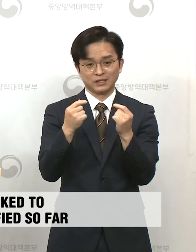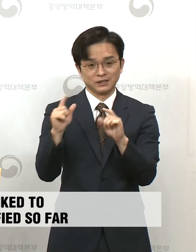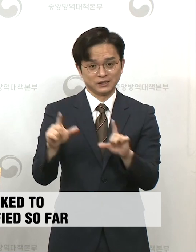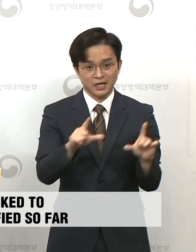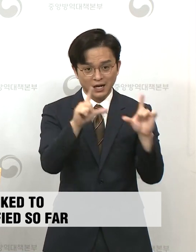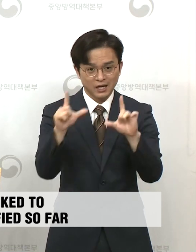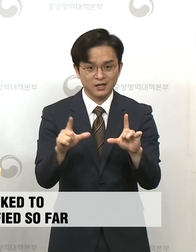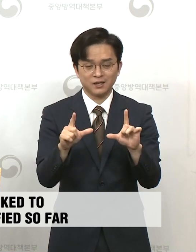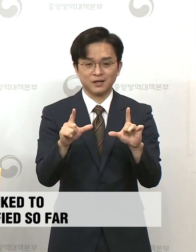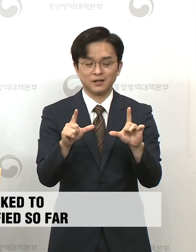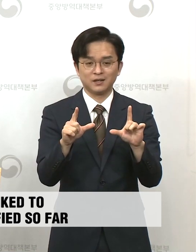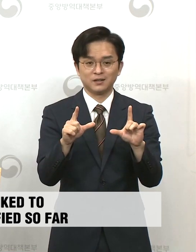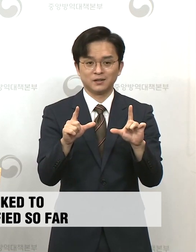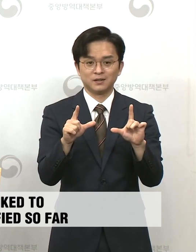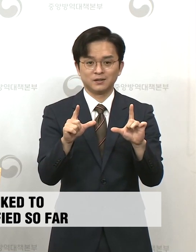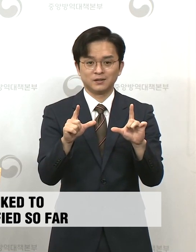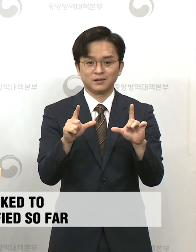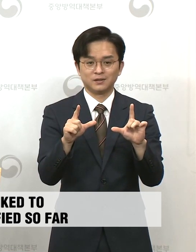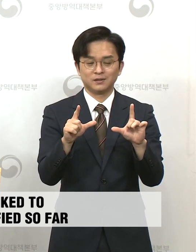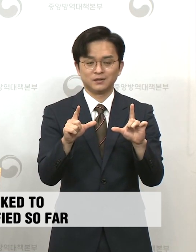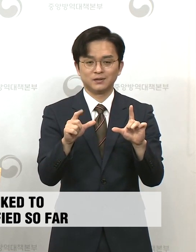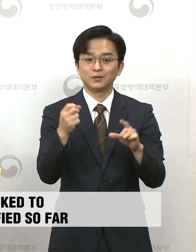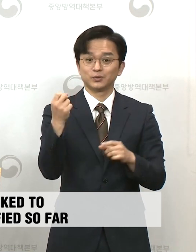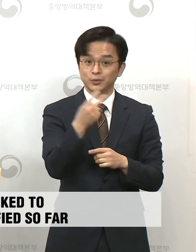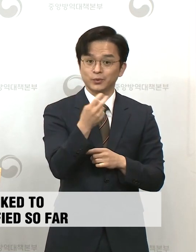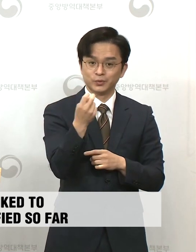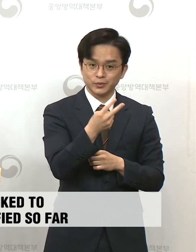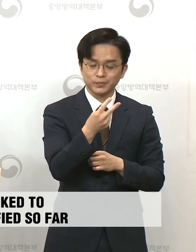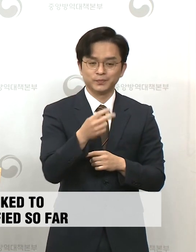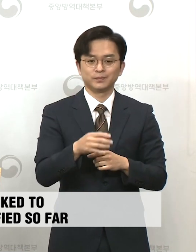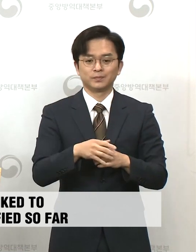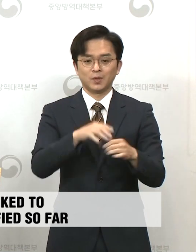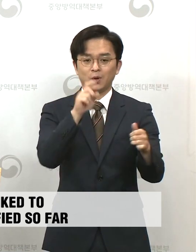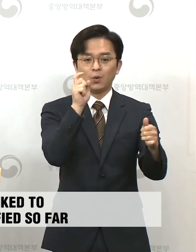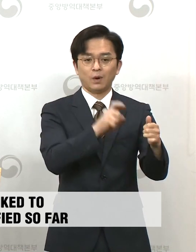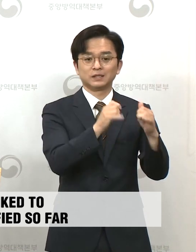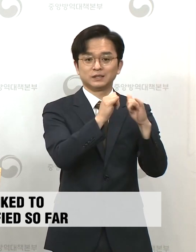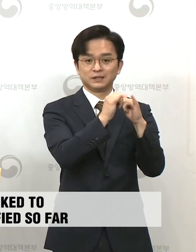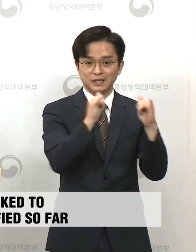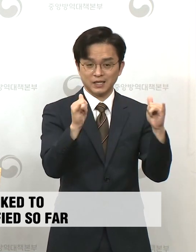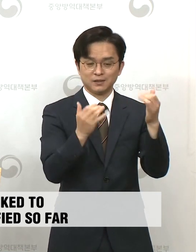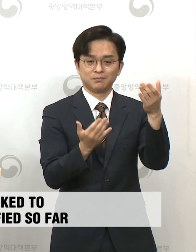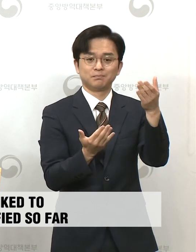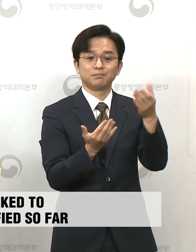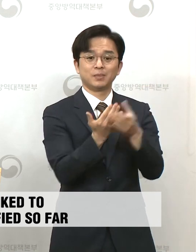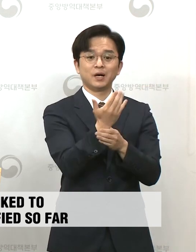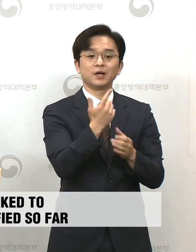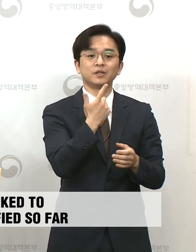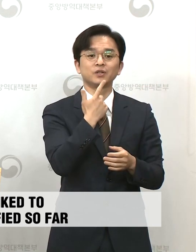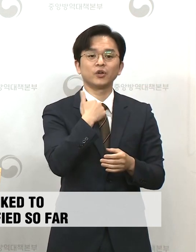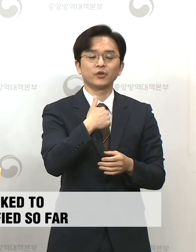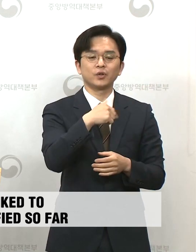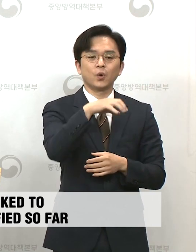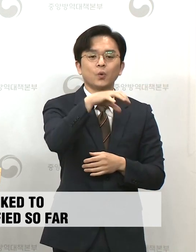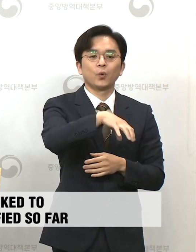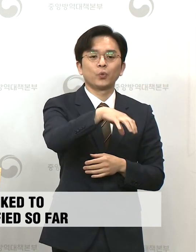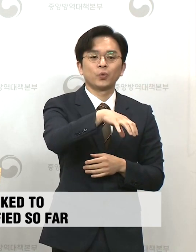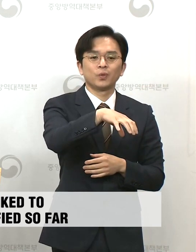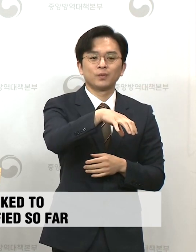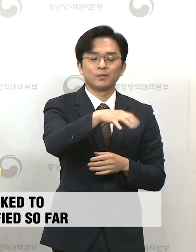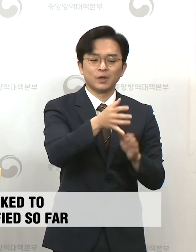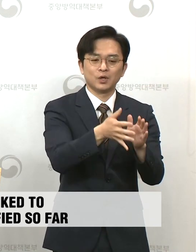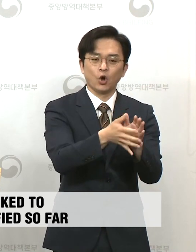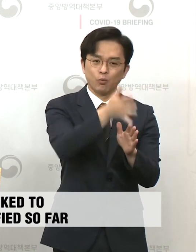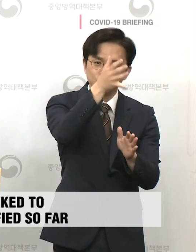for the people who have come into contact with the imported cases, we also have expanded the target